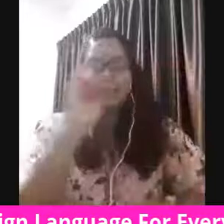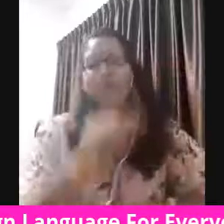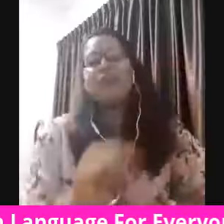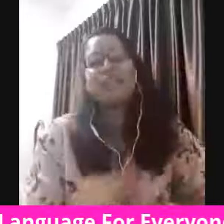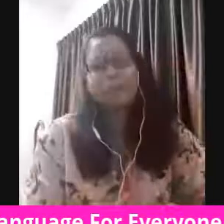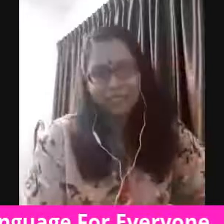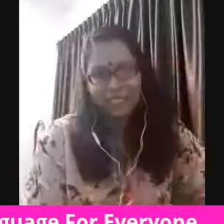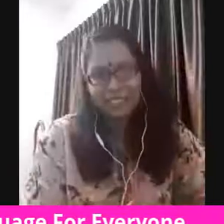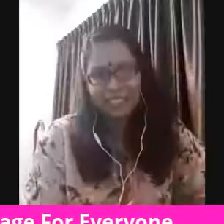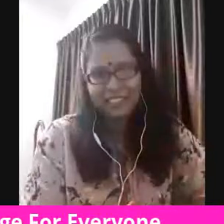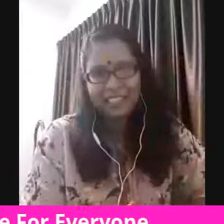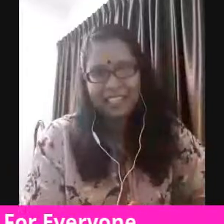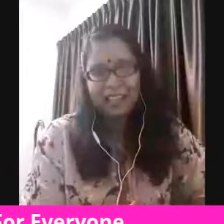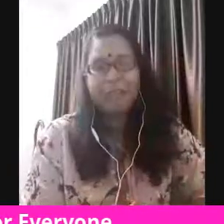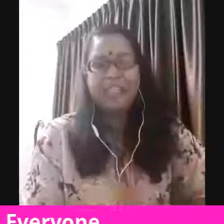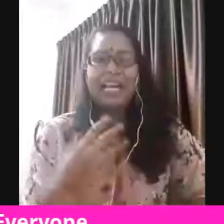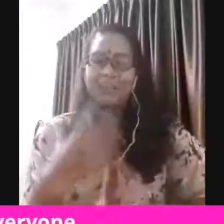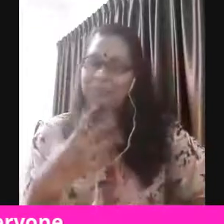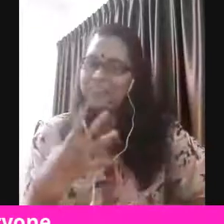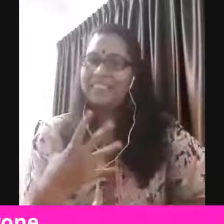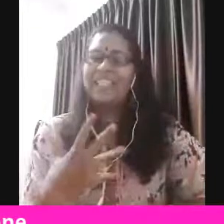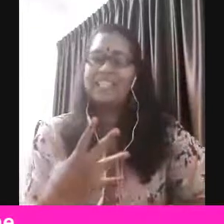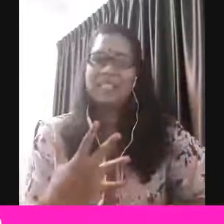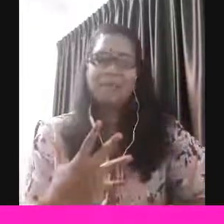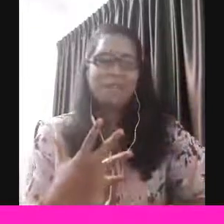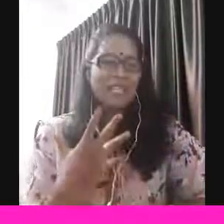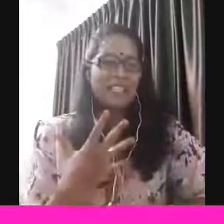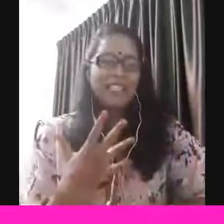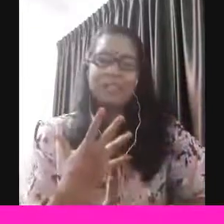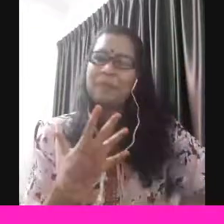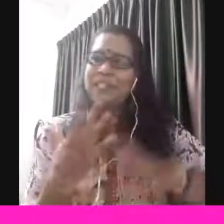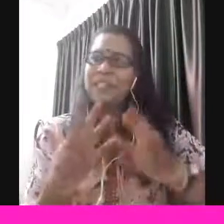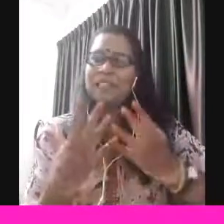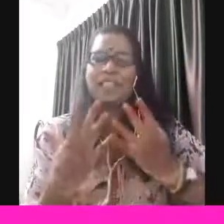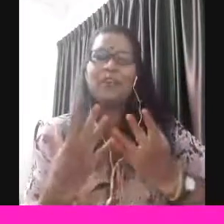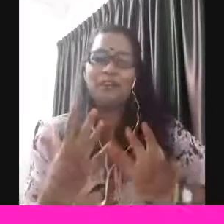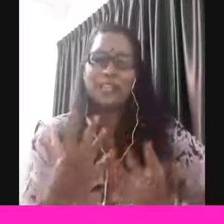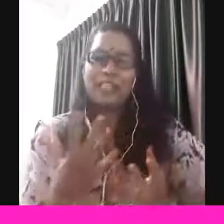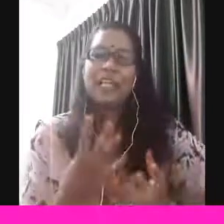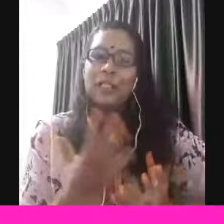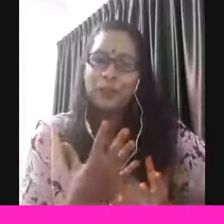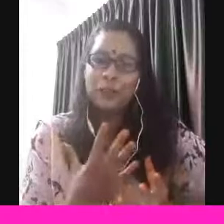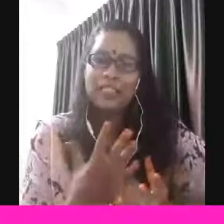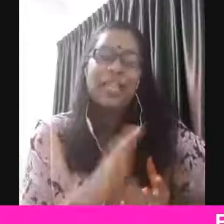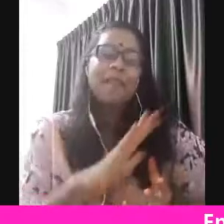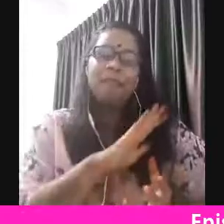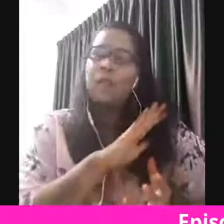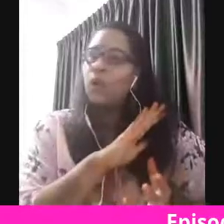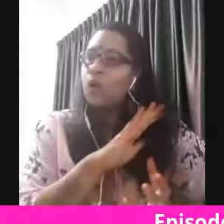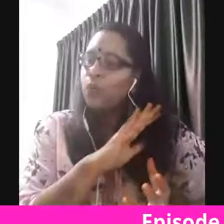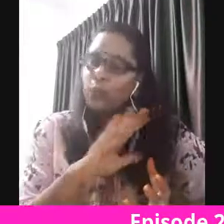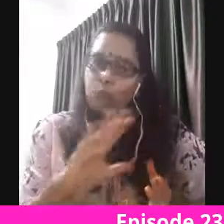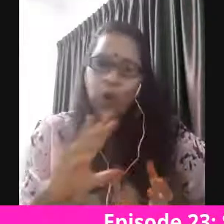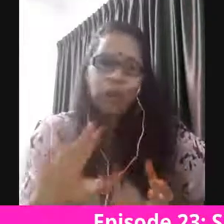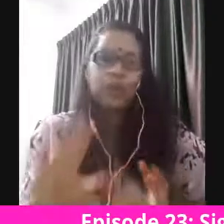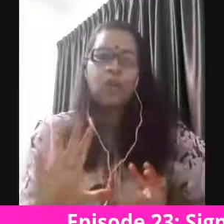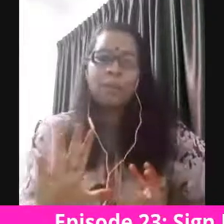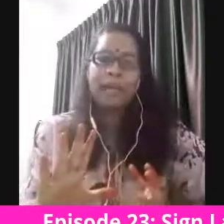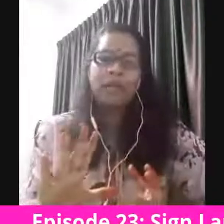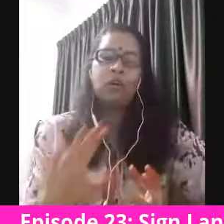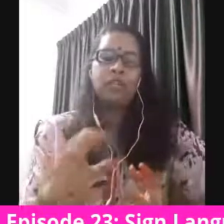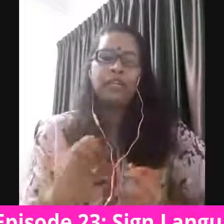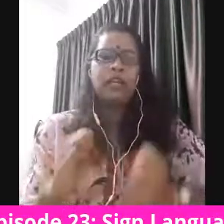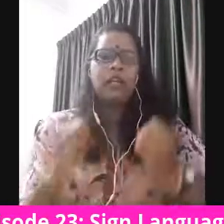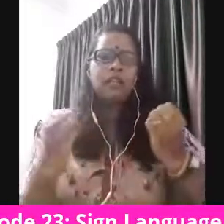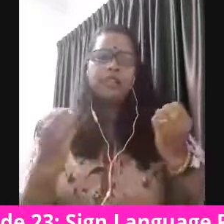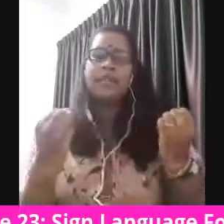Cikgu." They will forget about this. But that's the special thing of these students. They won't talk